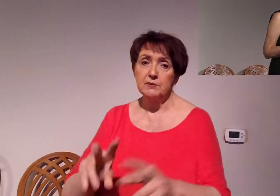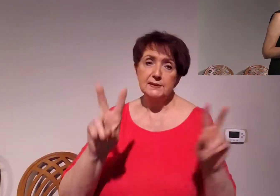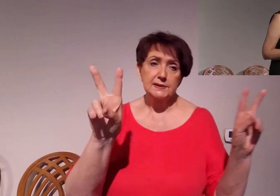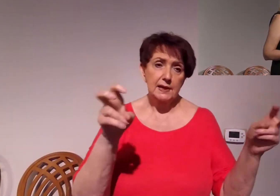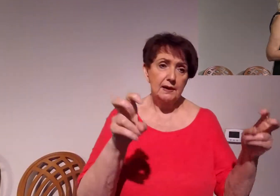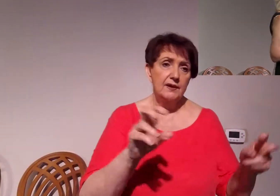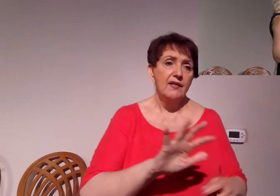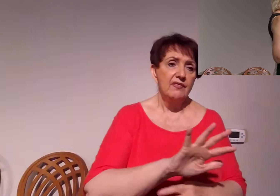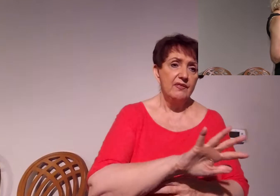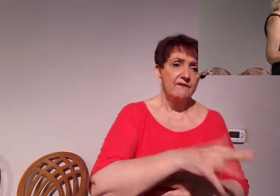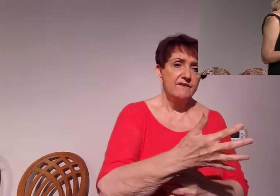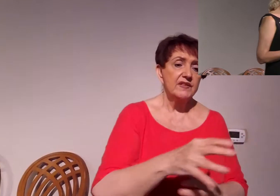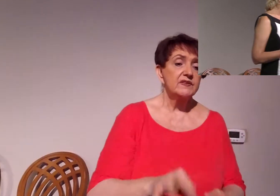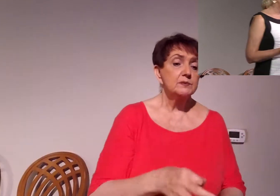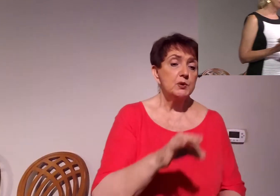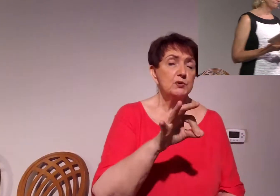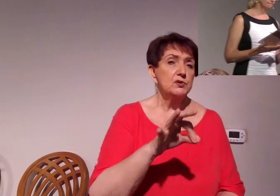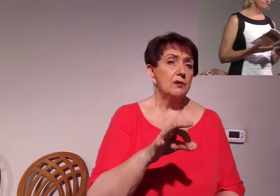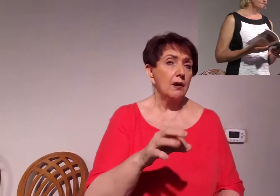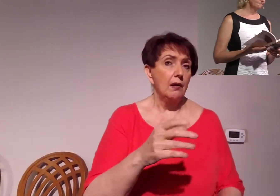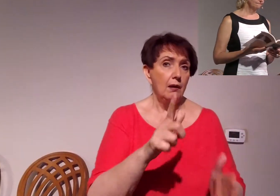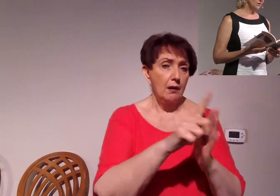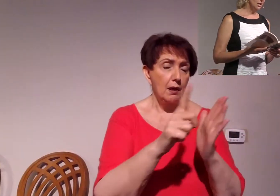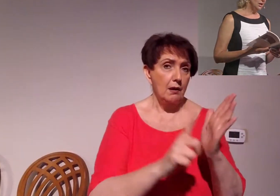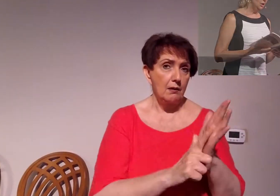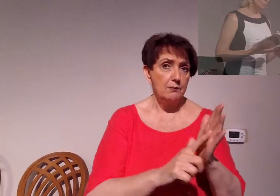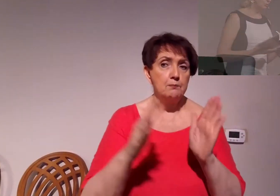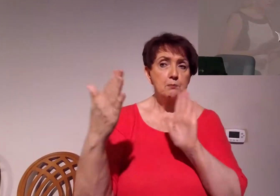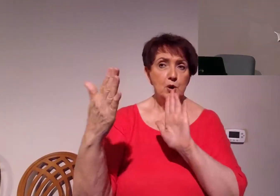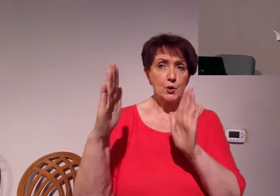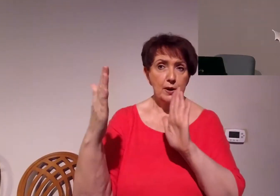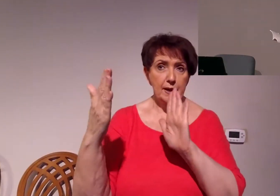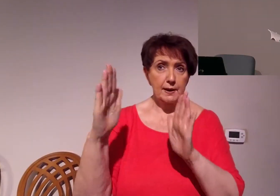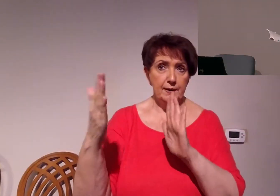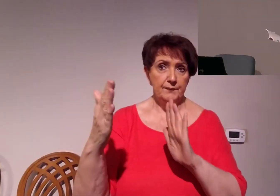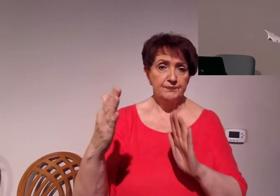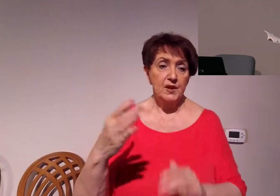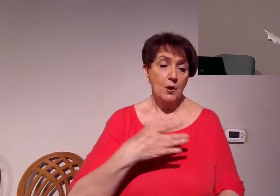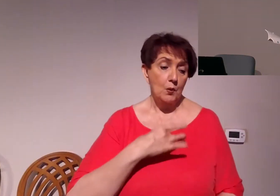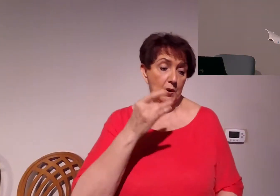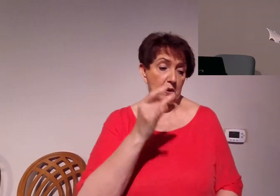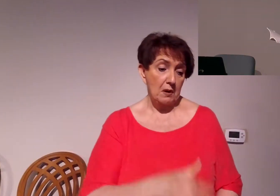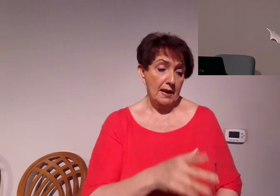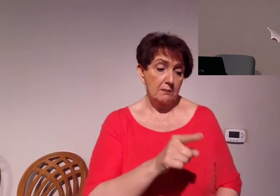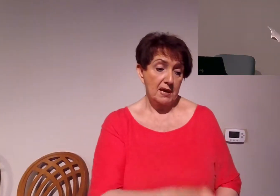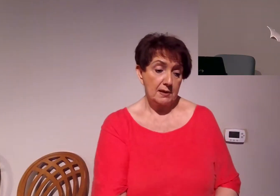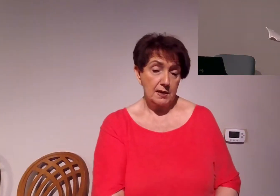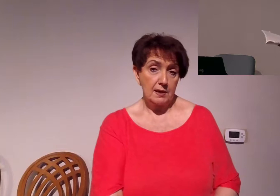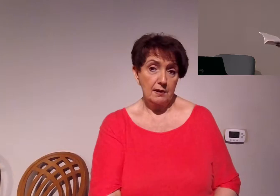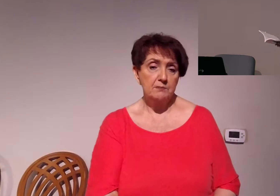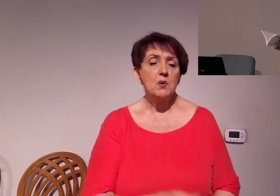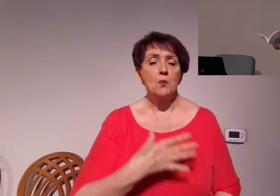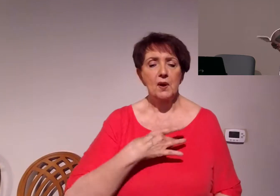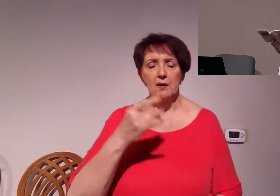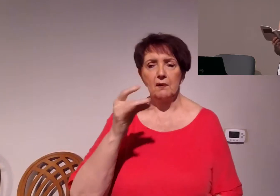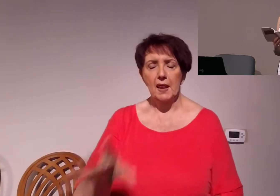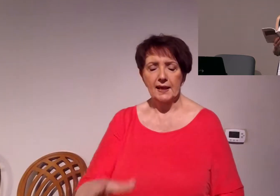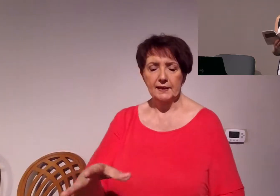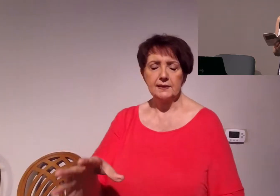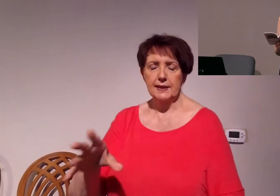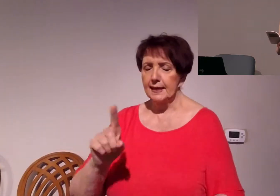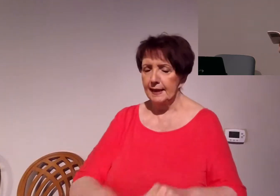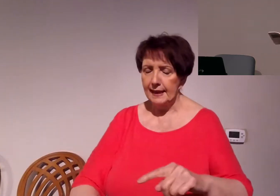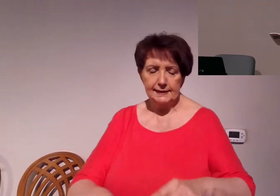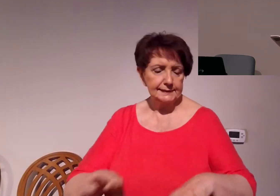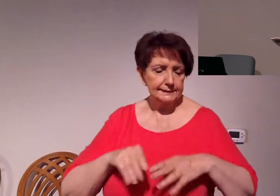Fifth Spiritual Law: Mirroring." What we don't like about our partner reflects back to us what we don't like and can't accept